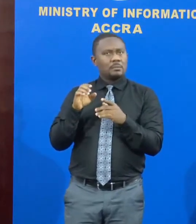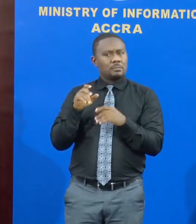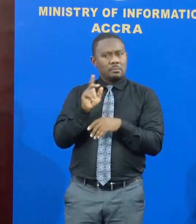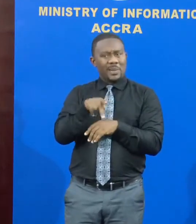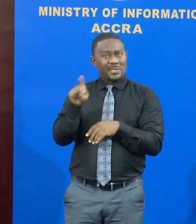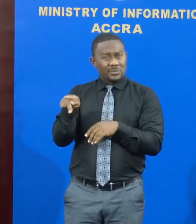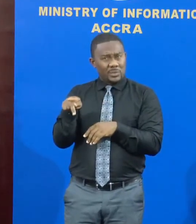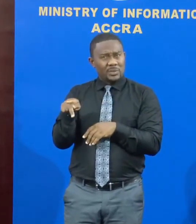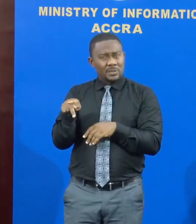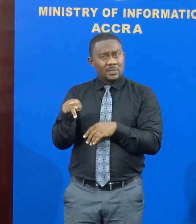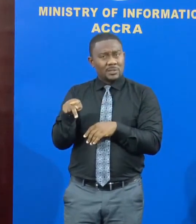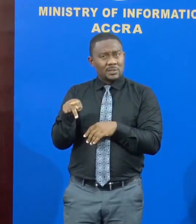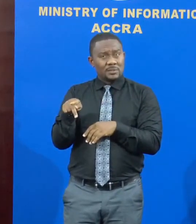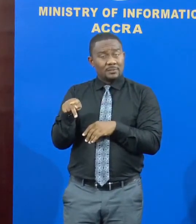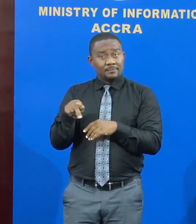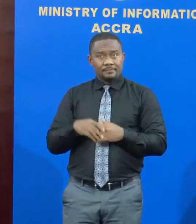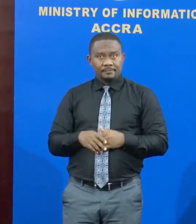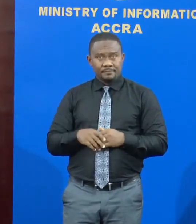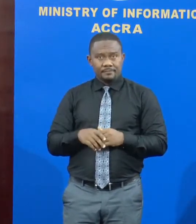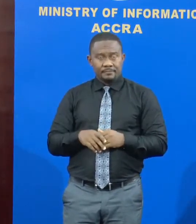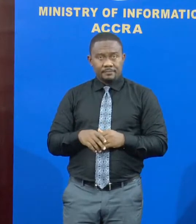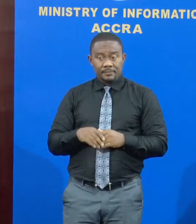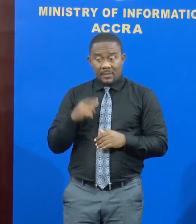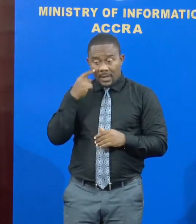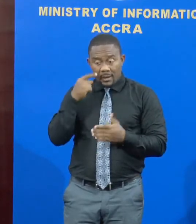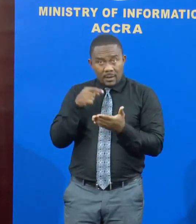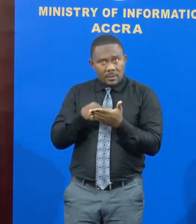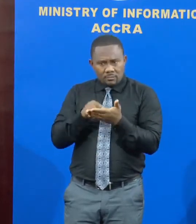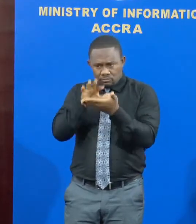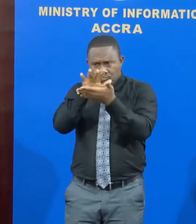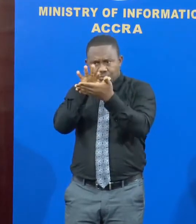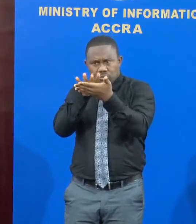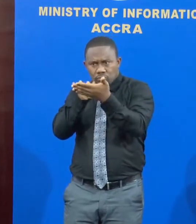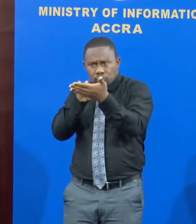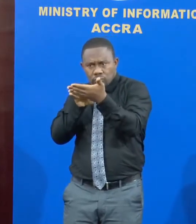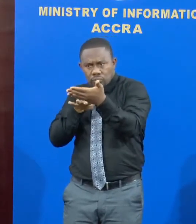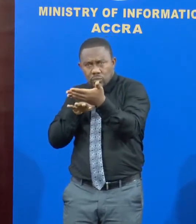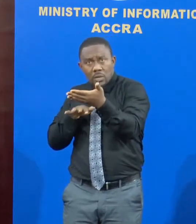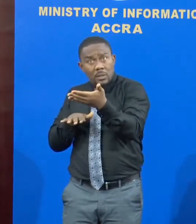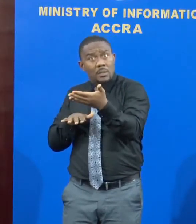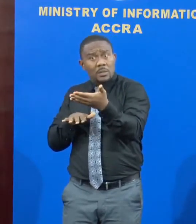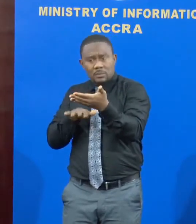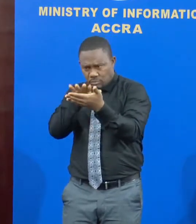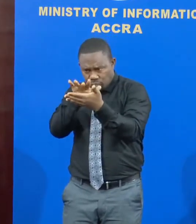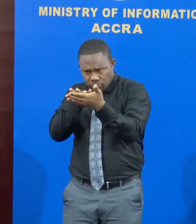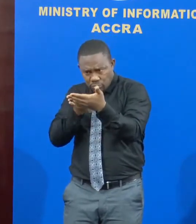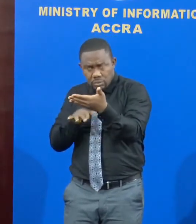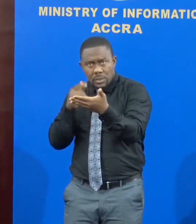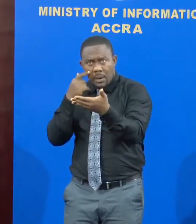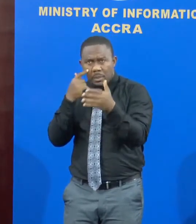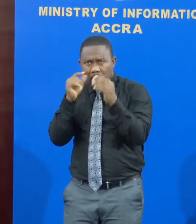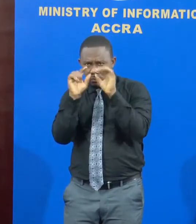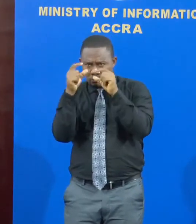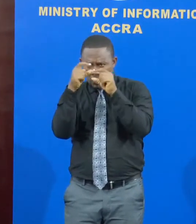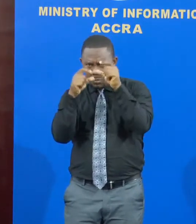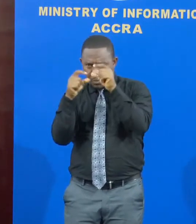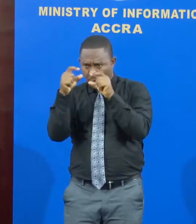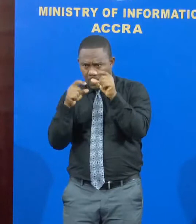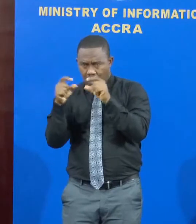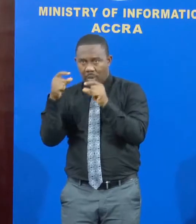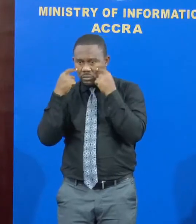of read-only files, which includes sophisticated cryptographic mechanisms that protect the security